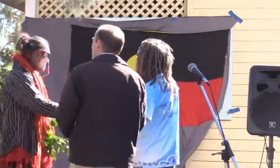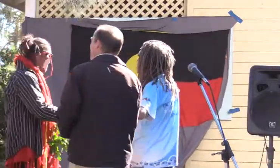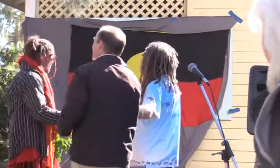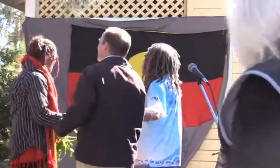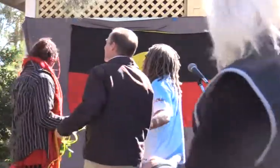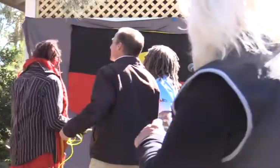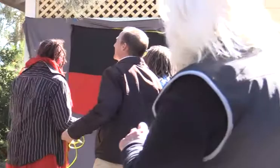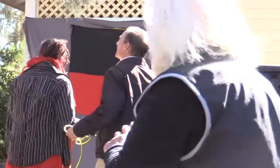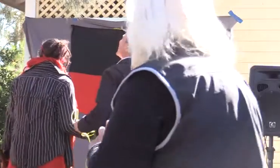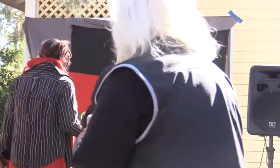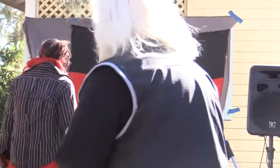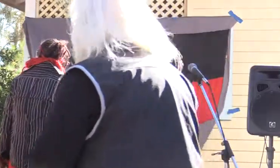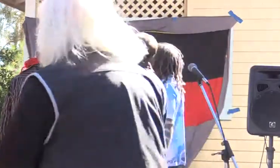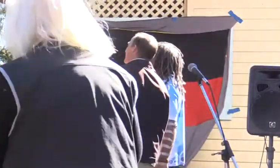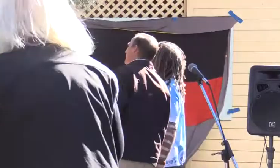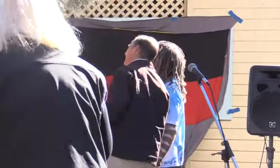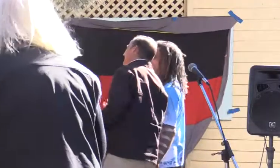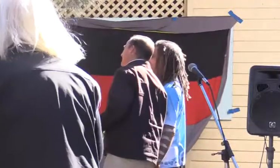quarterback? You want to come and